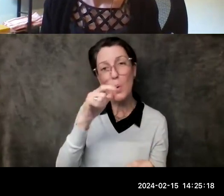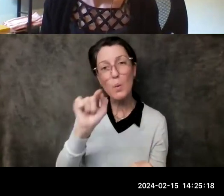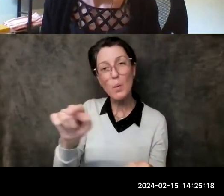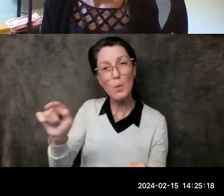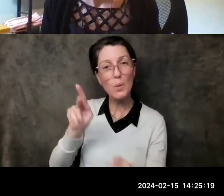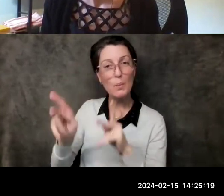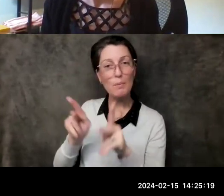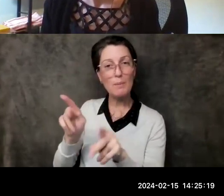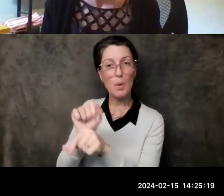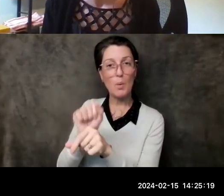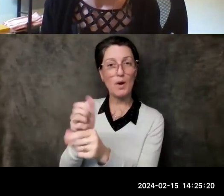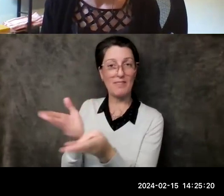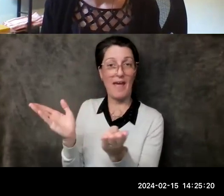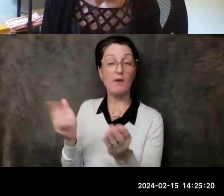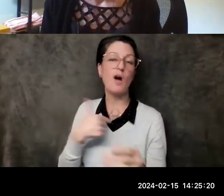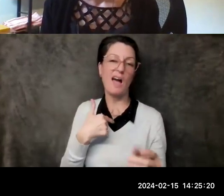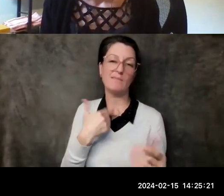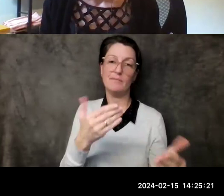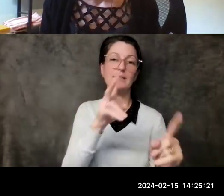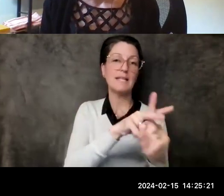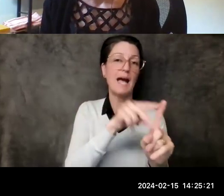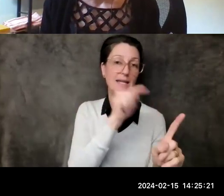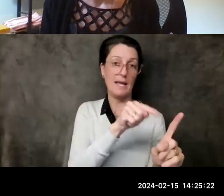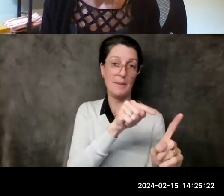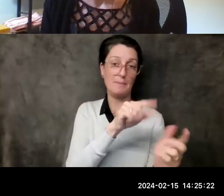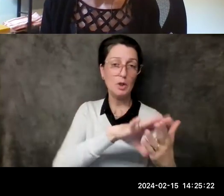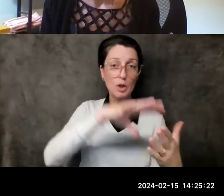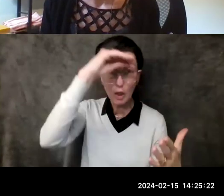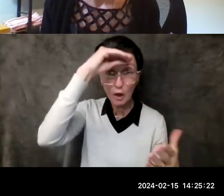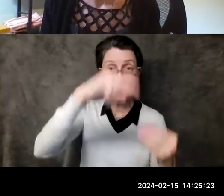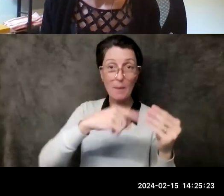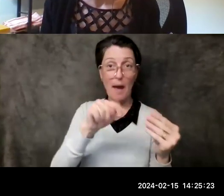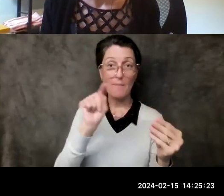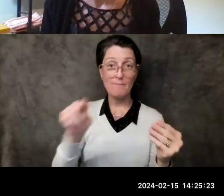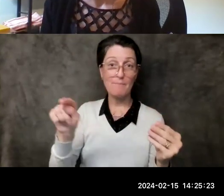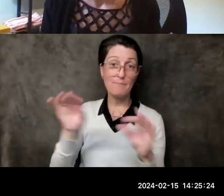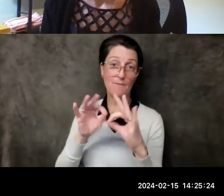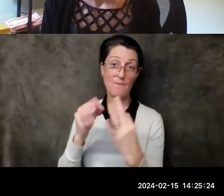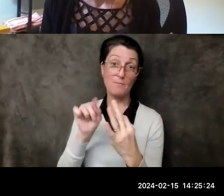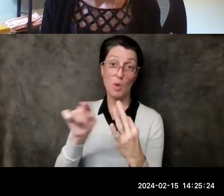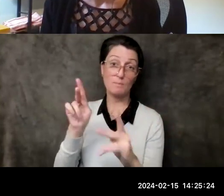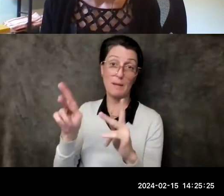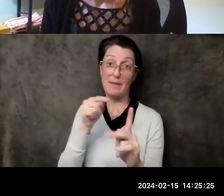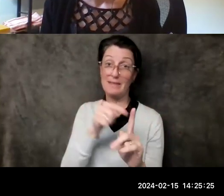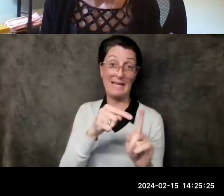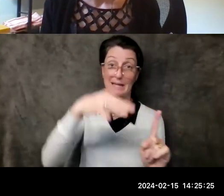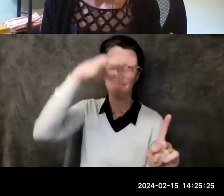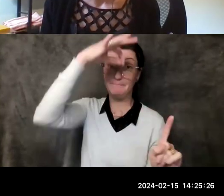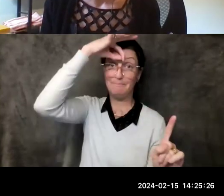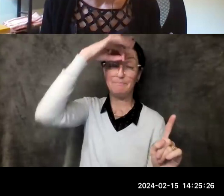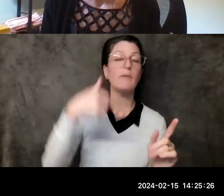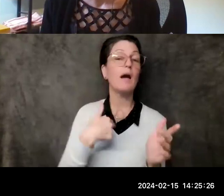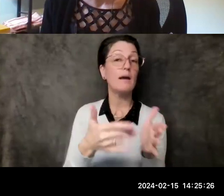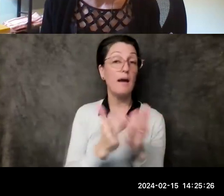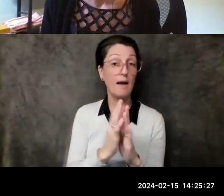his next assignment, right? So he had to learn more about what he did not know. And then the other thing that I asked of him